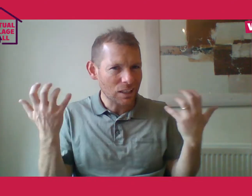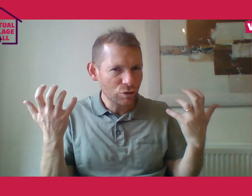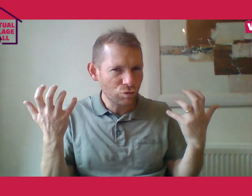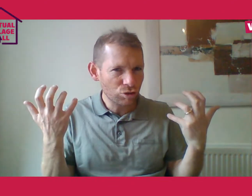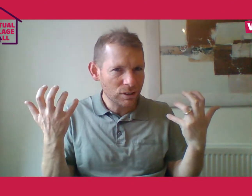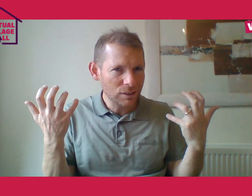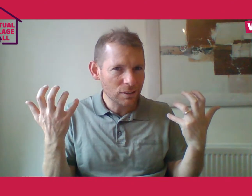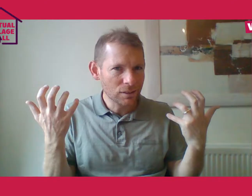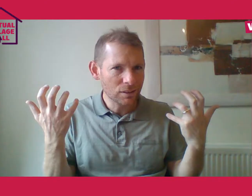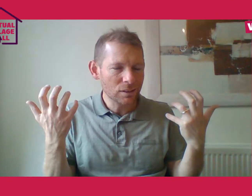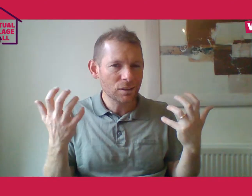angry,